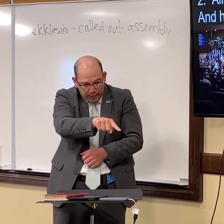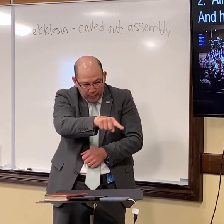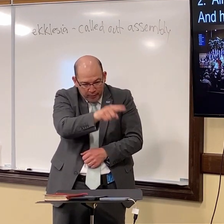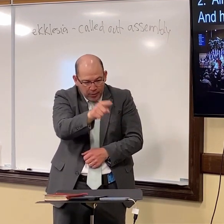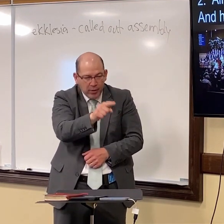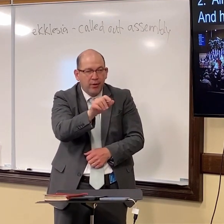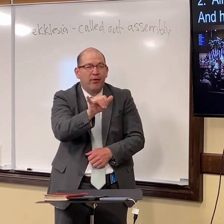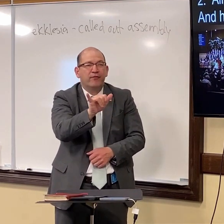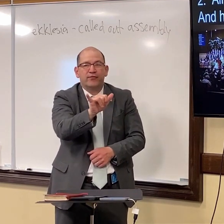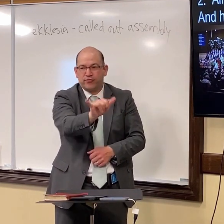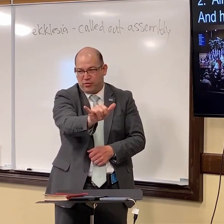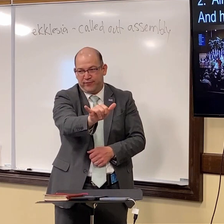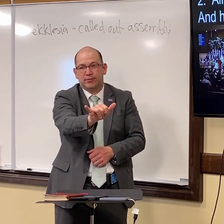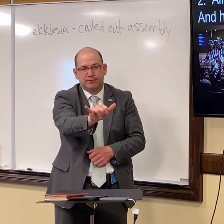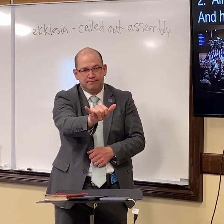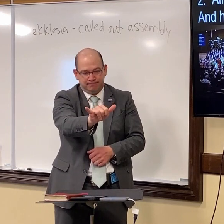In them forever.